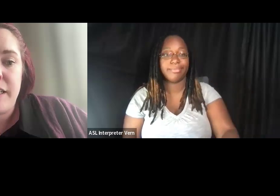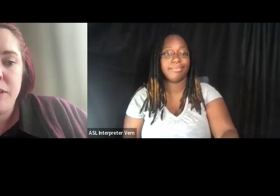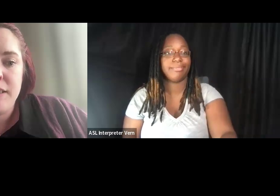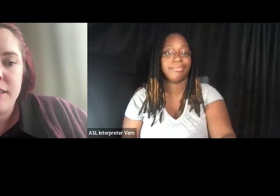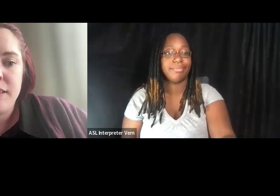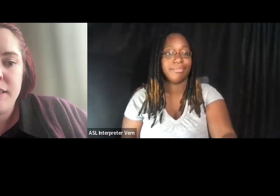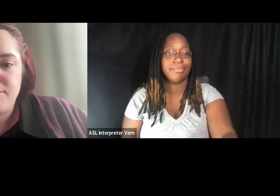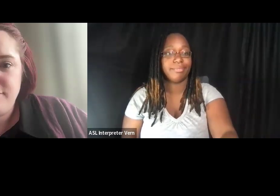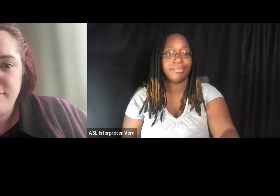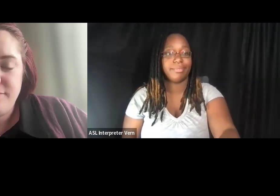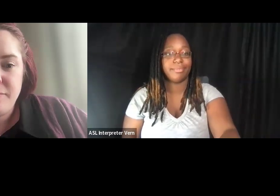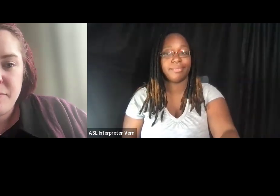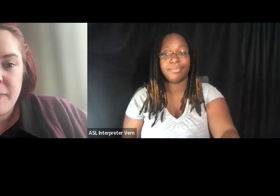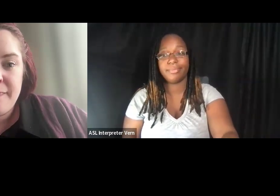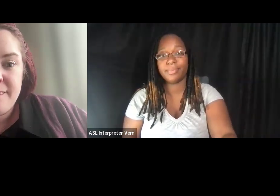Next slide, please.